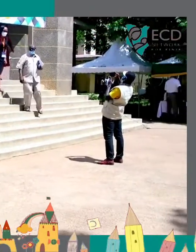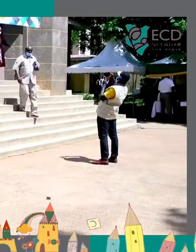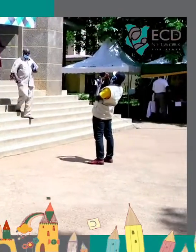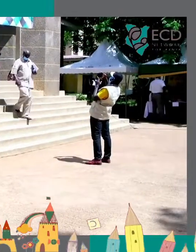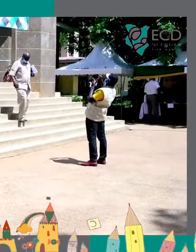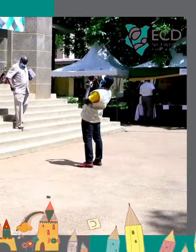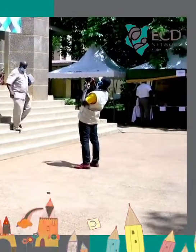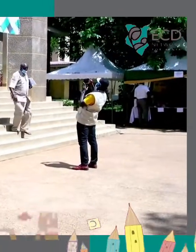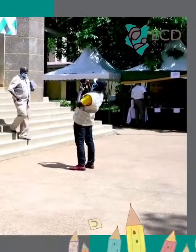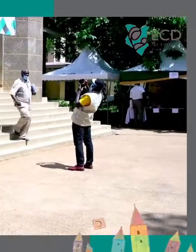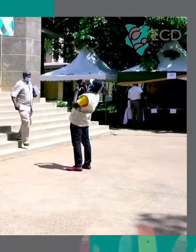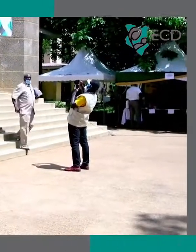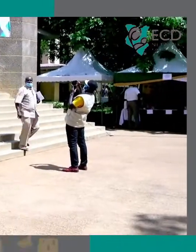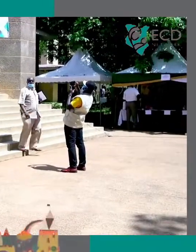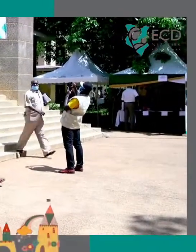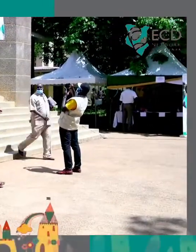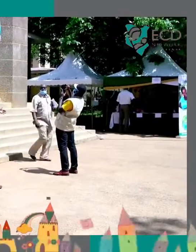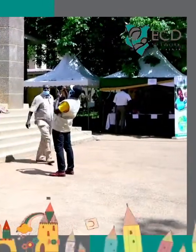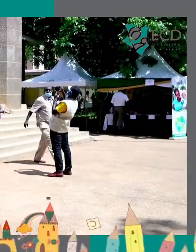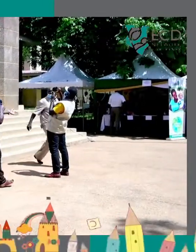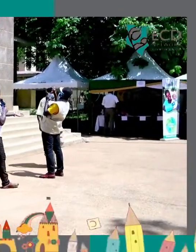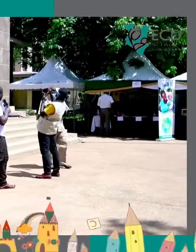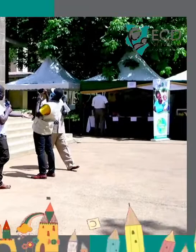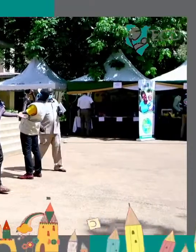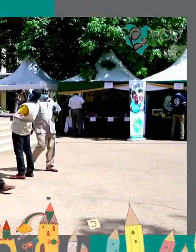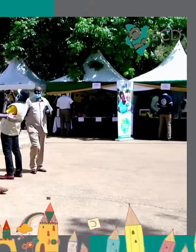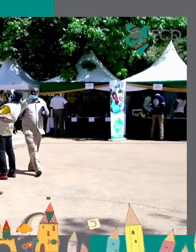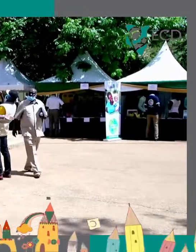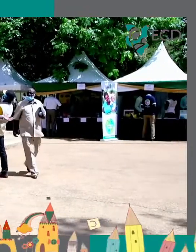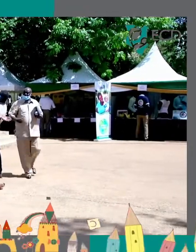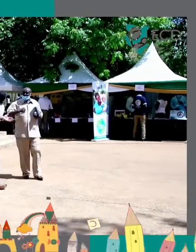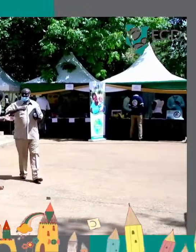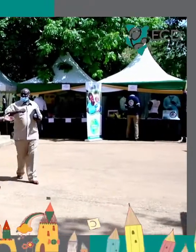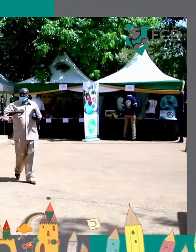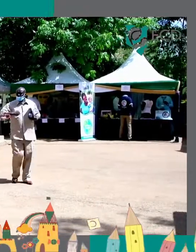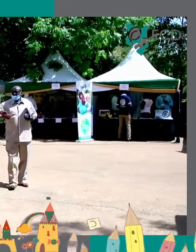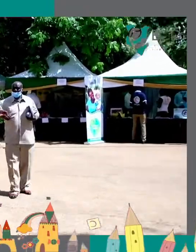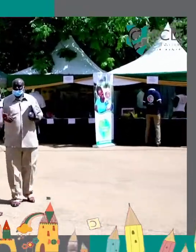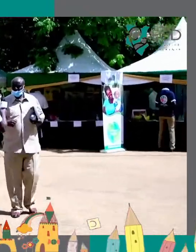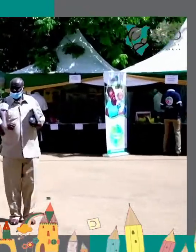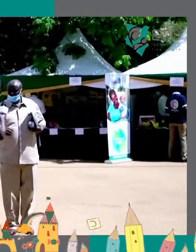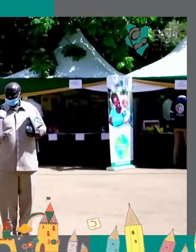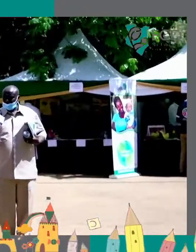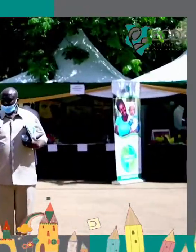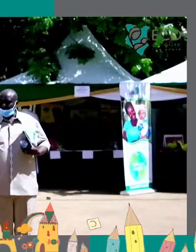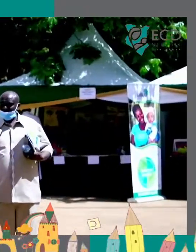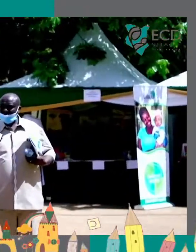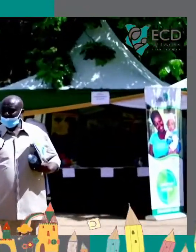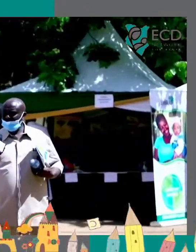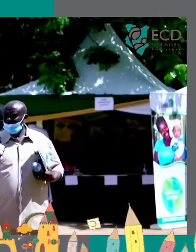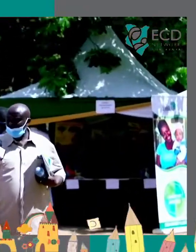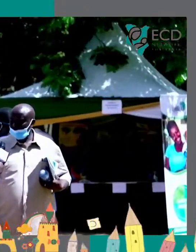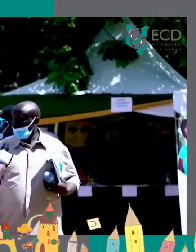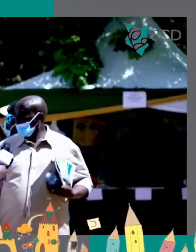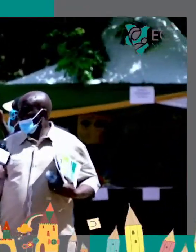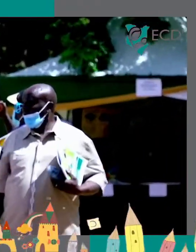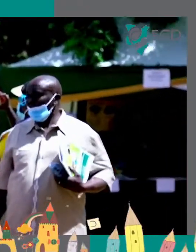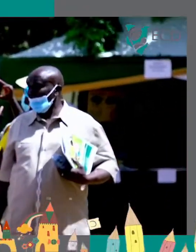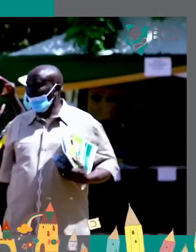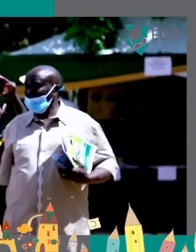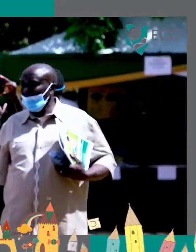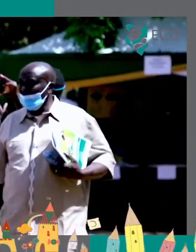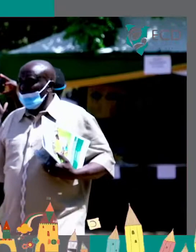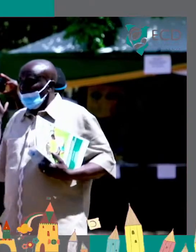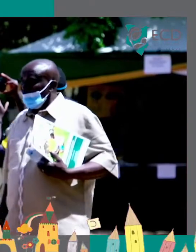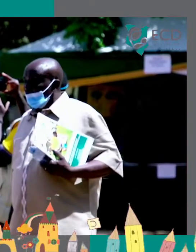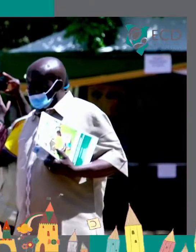session. Let me get someone else. Hello, sir. Yes. What's your name? I'm David. Yes.